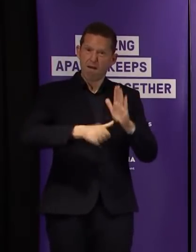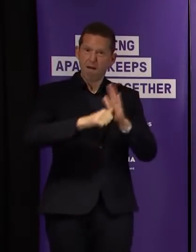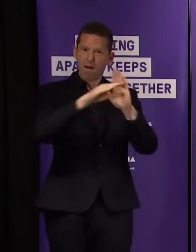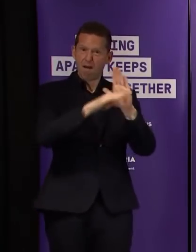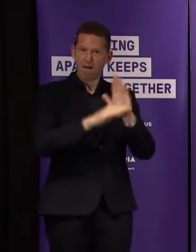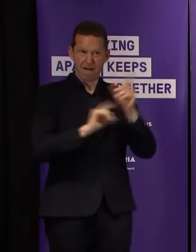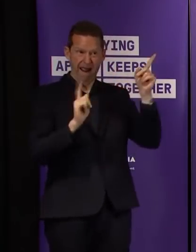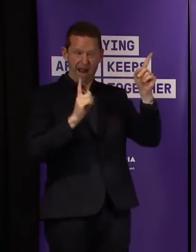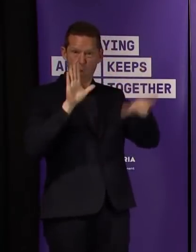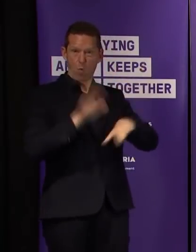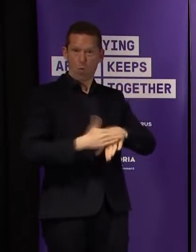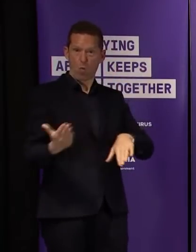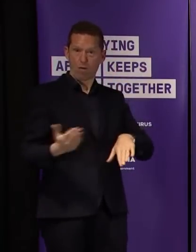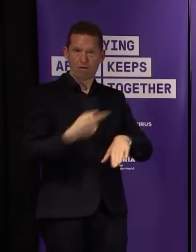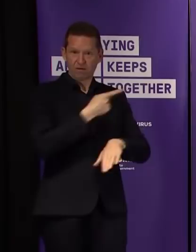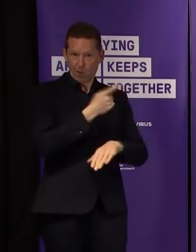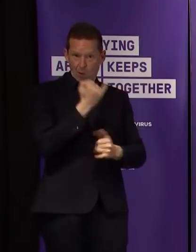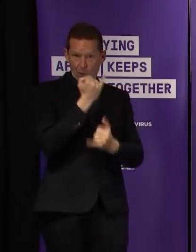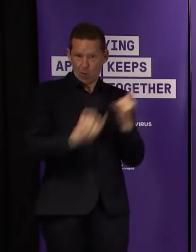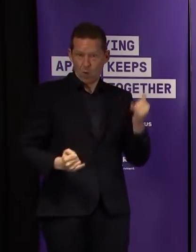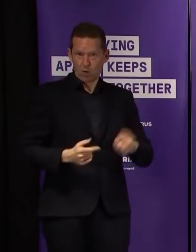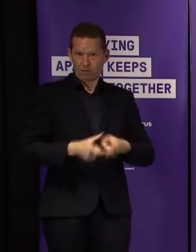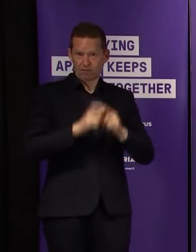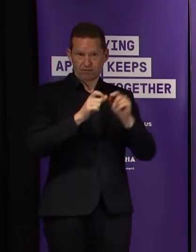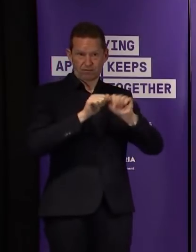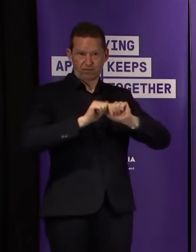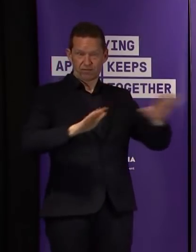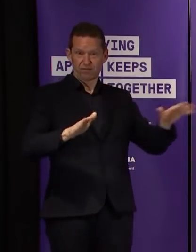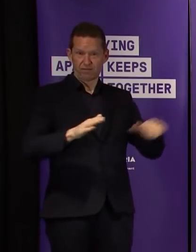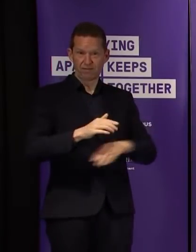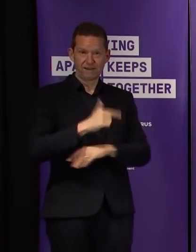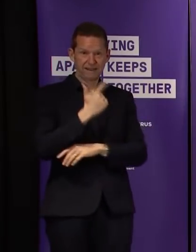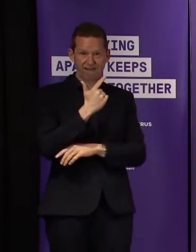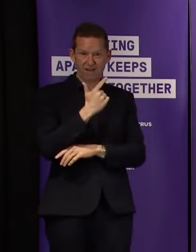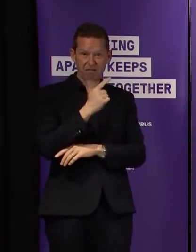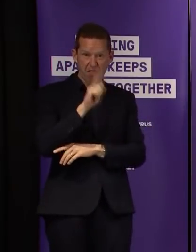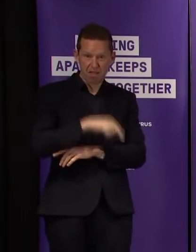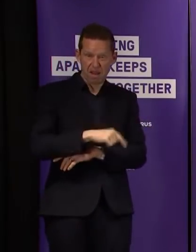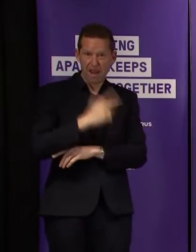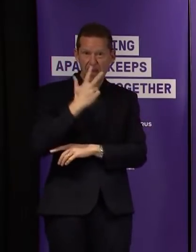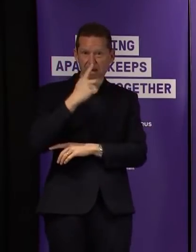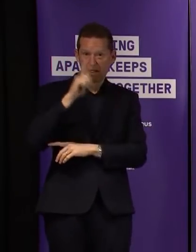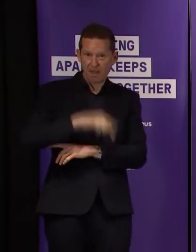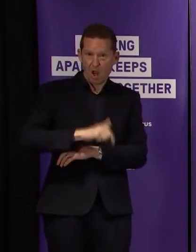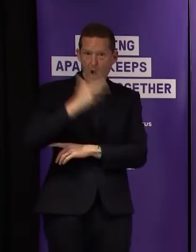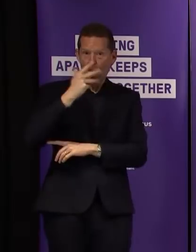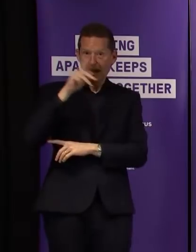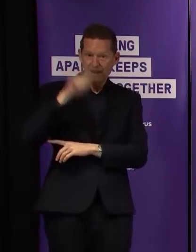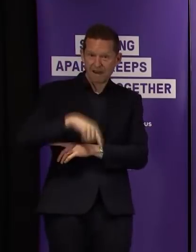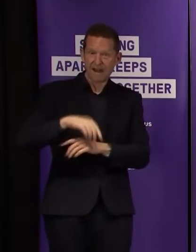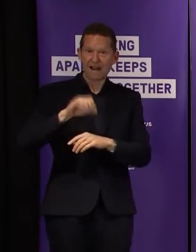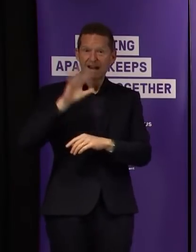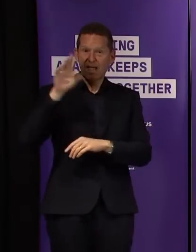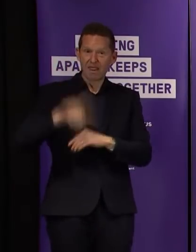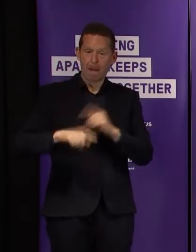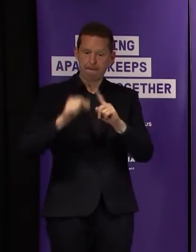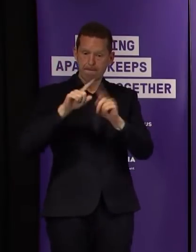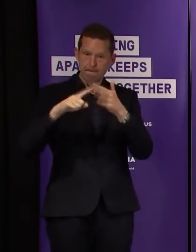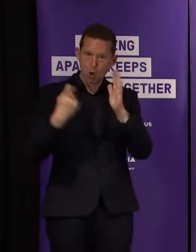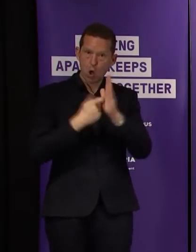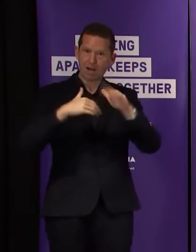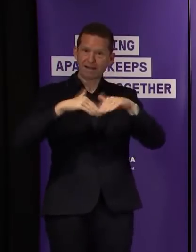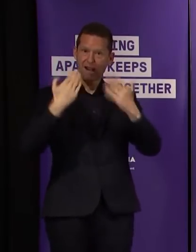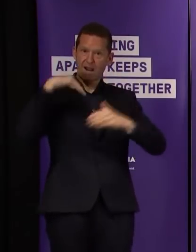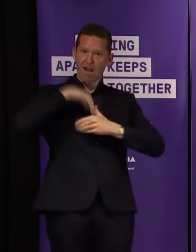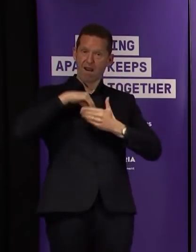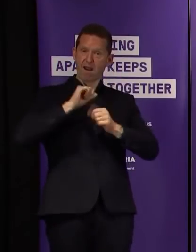faced with harder choices as they've got 7, 8, 9, 10,000 cases per day, and may